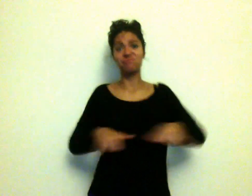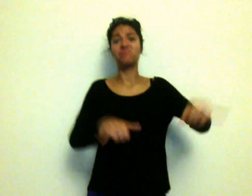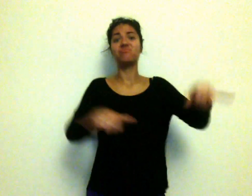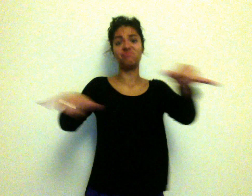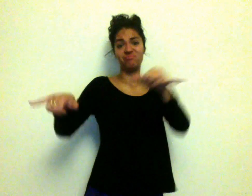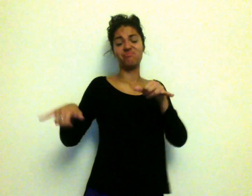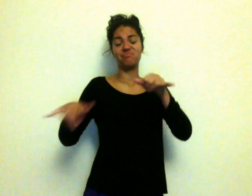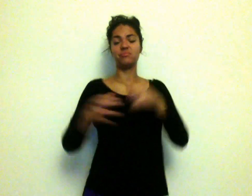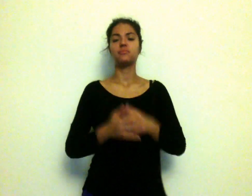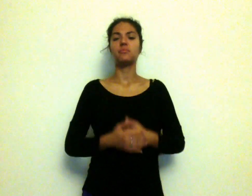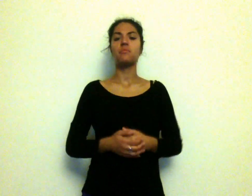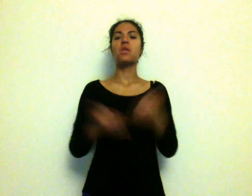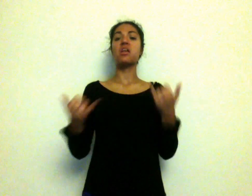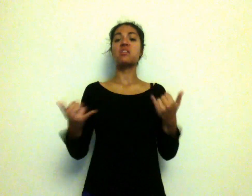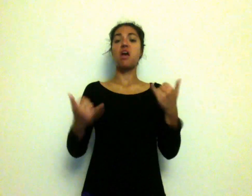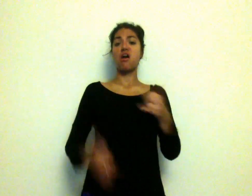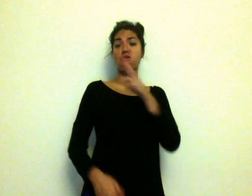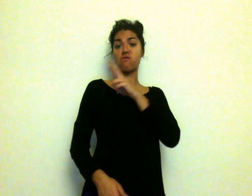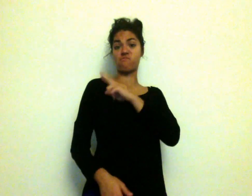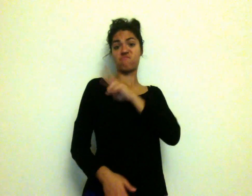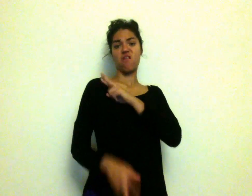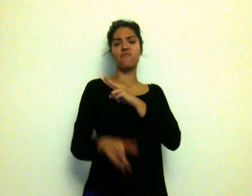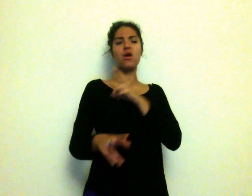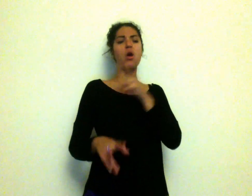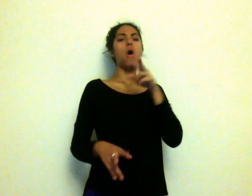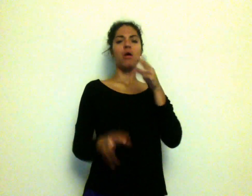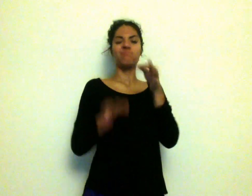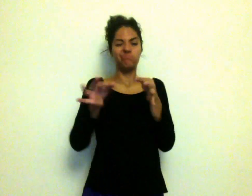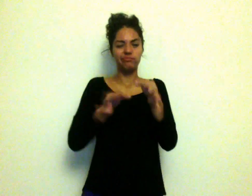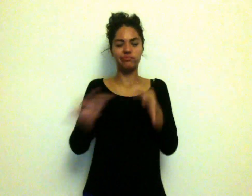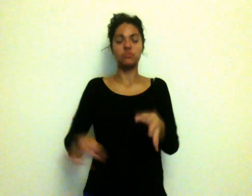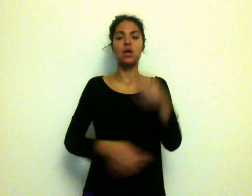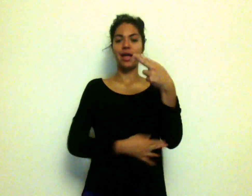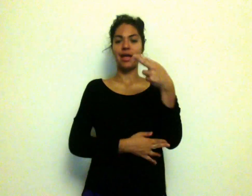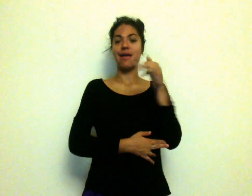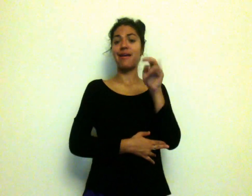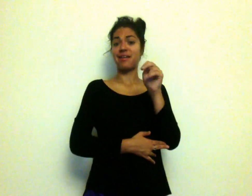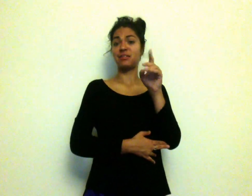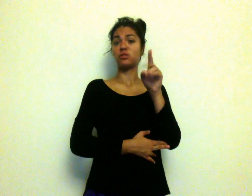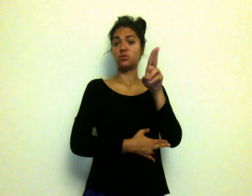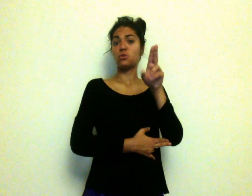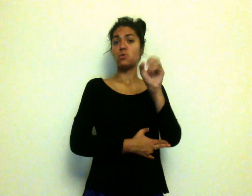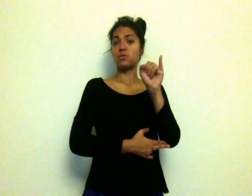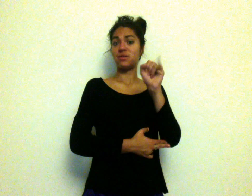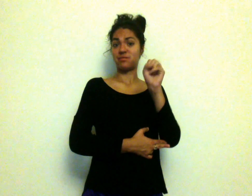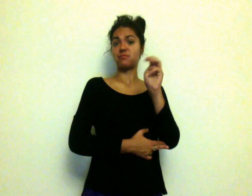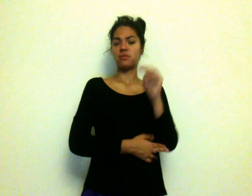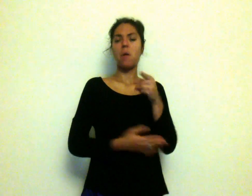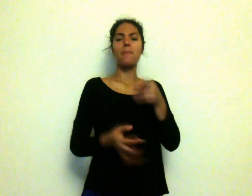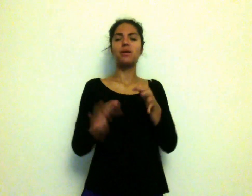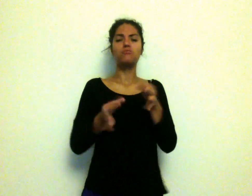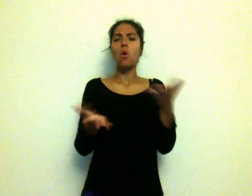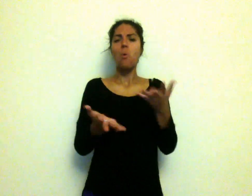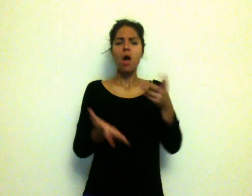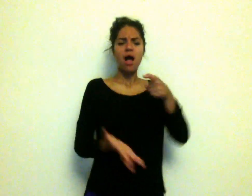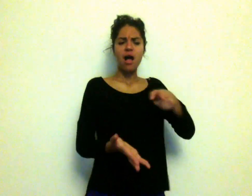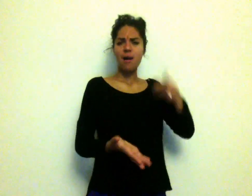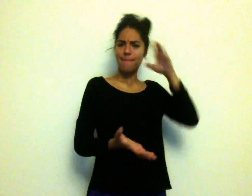Ravi looks specifically at Hinduism. What do Hindus believe? Where do we see reflections of Hinduism in our culture? How can